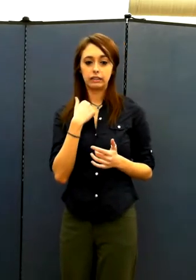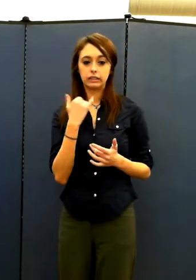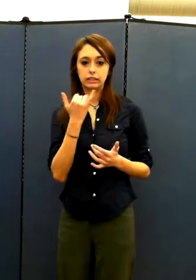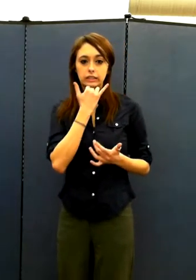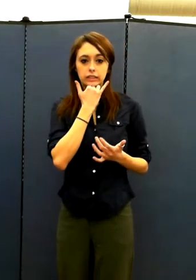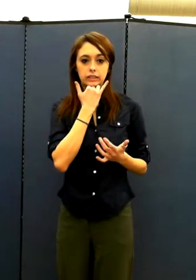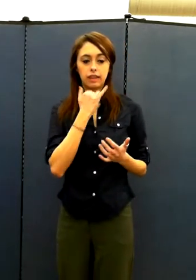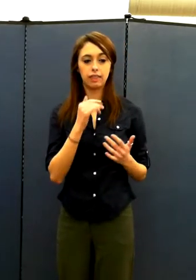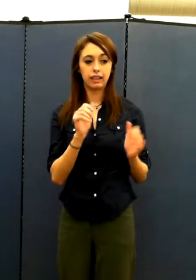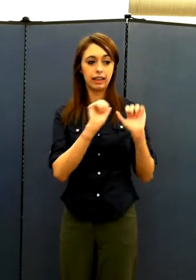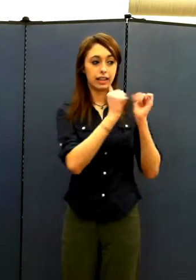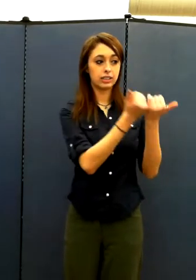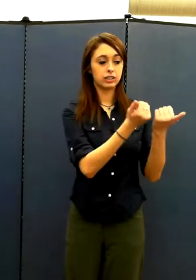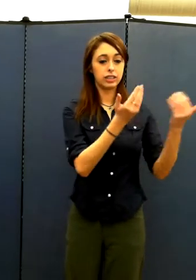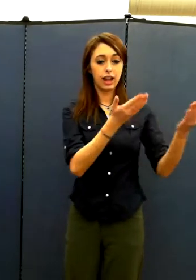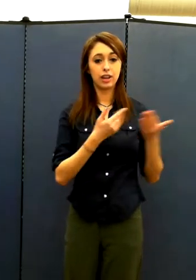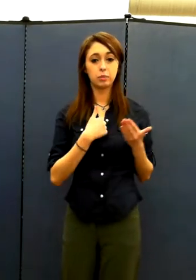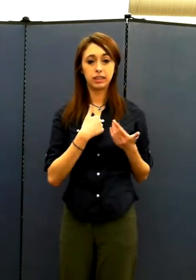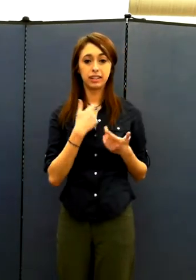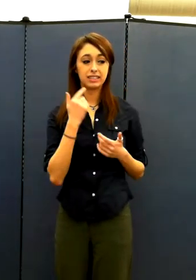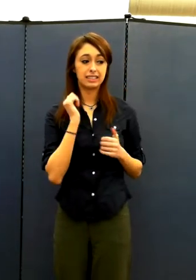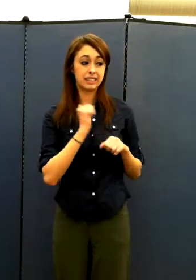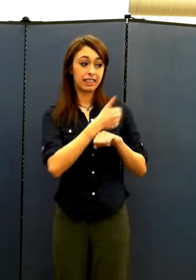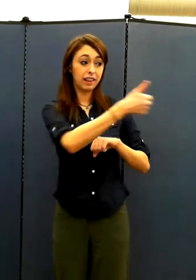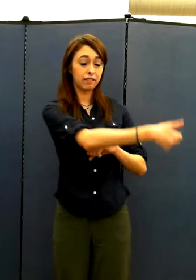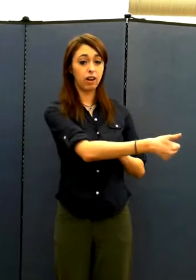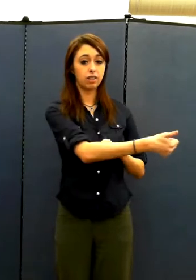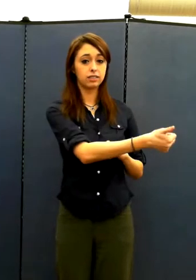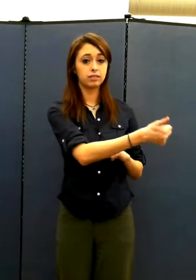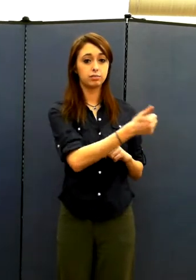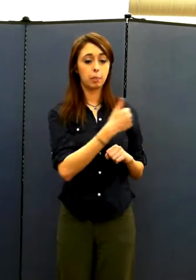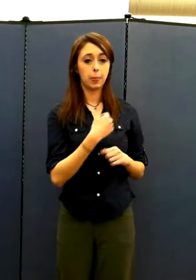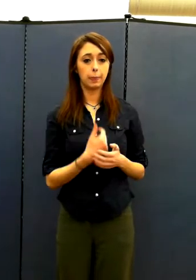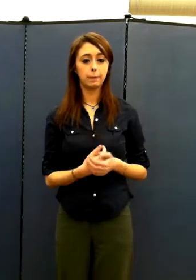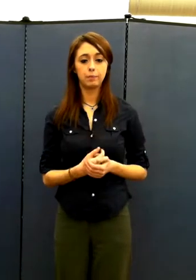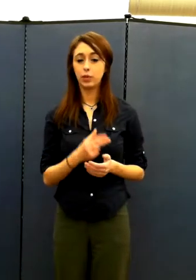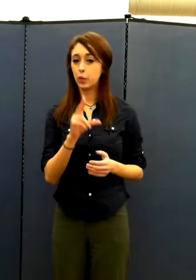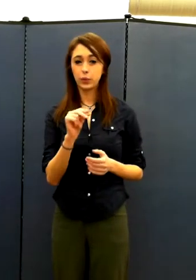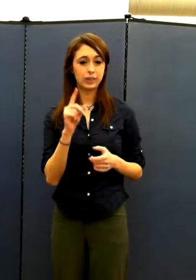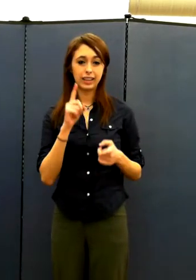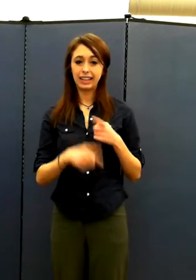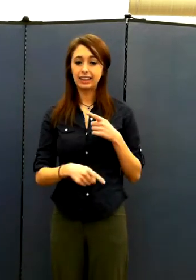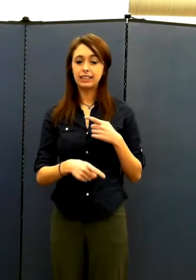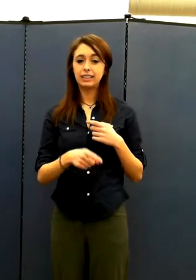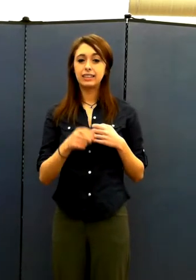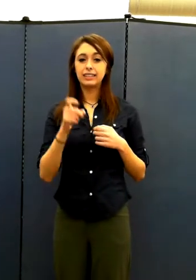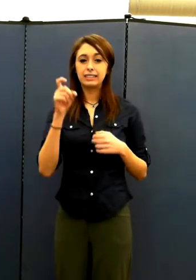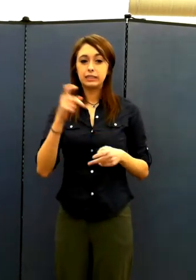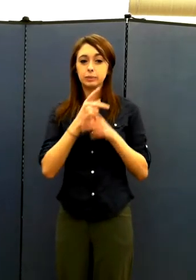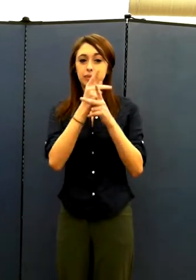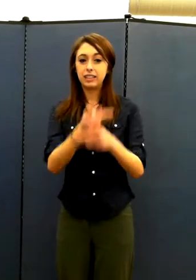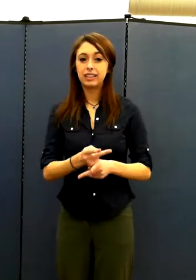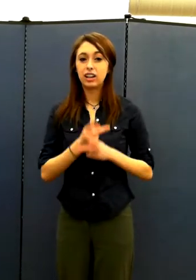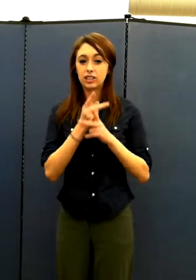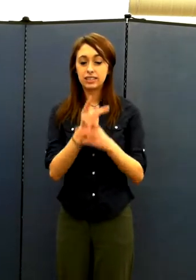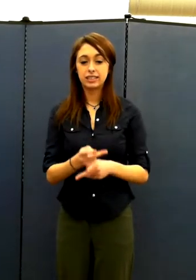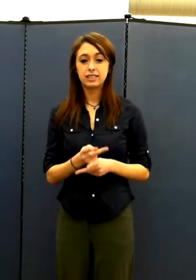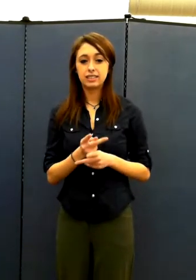so I'm just, that's their fault. I'm just going to throw it back on them. No, you can't. You have to be very, very cautious of what you do